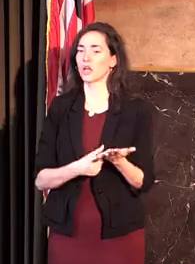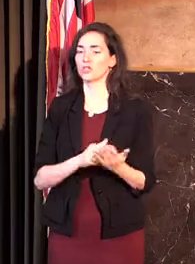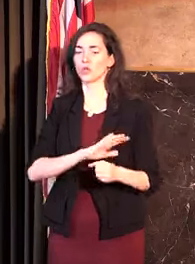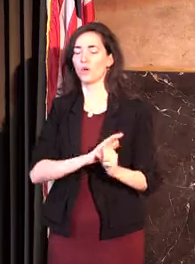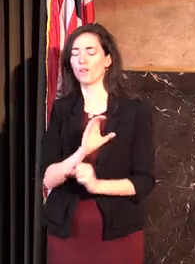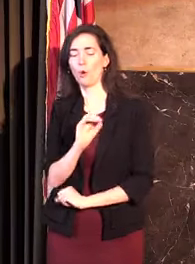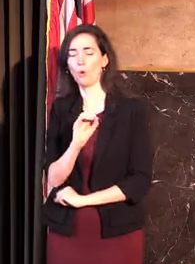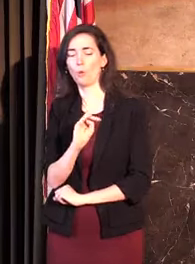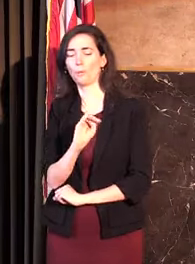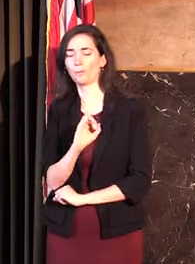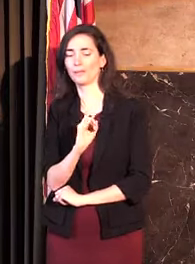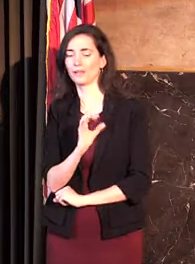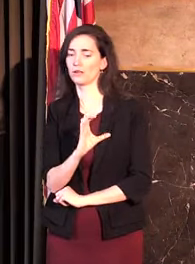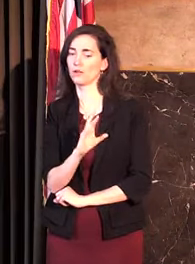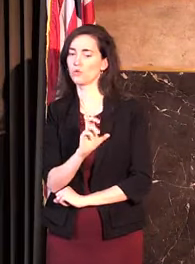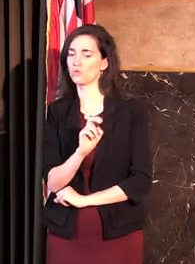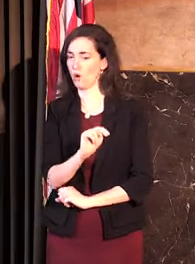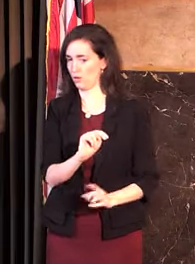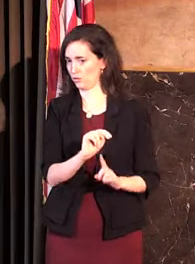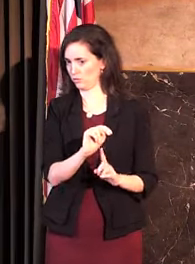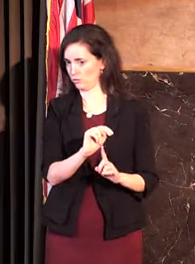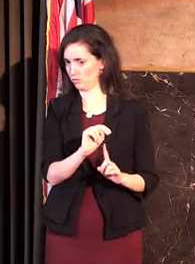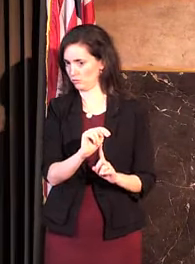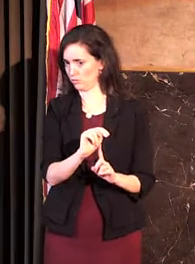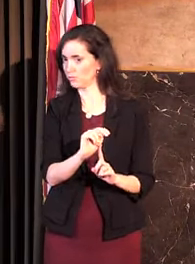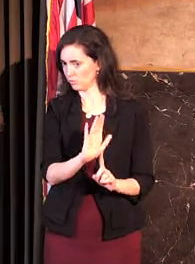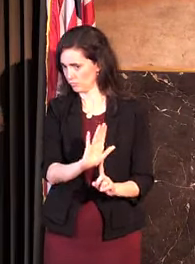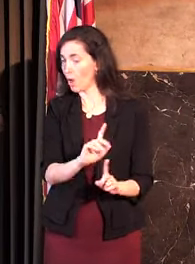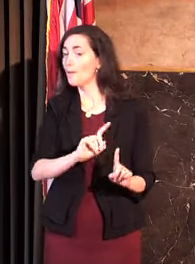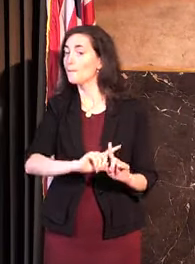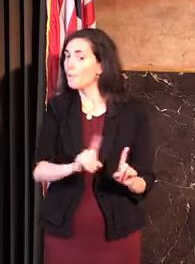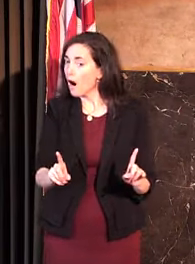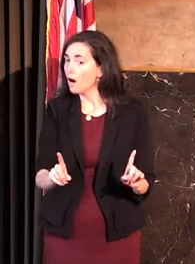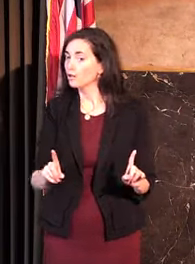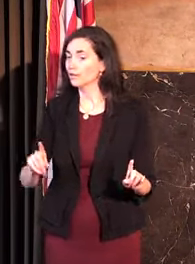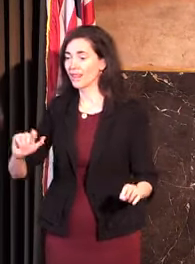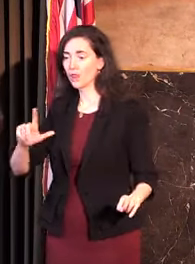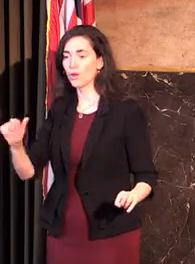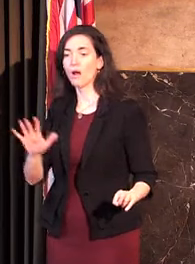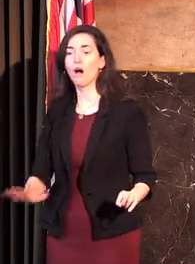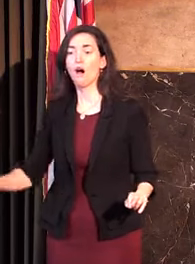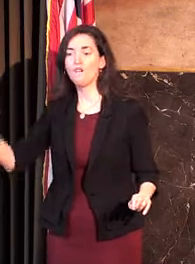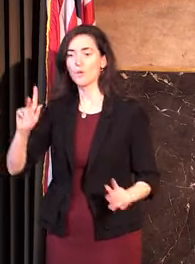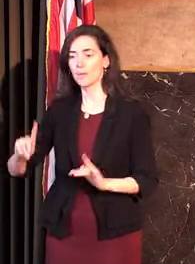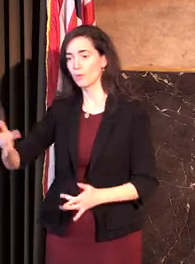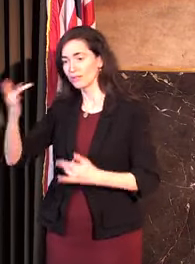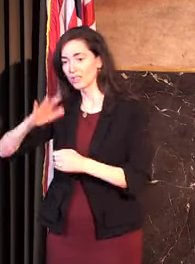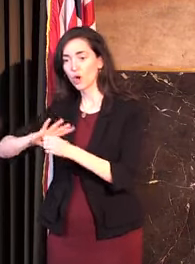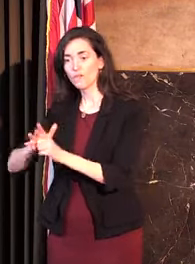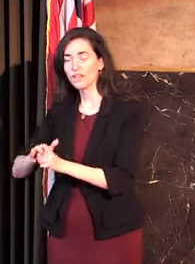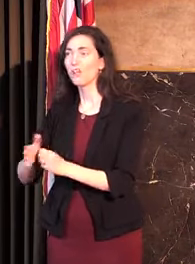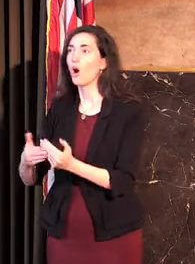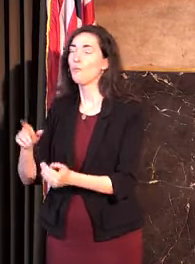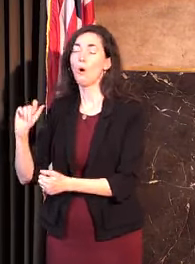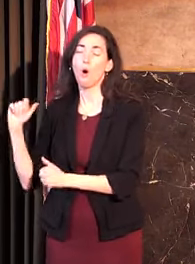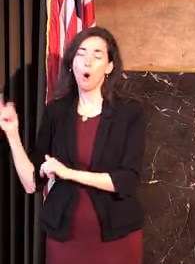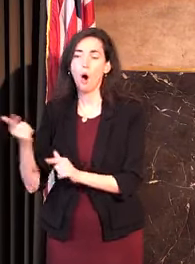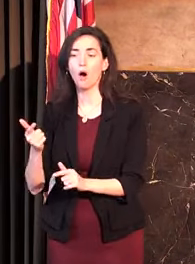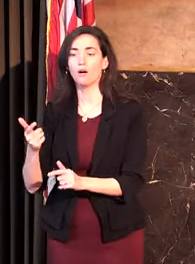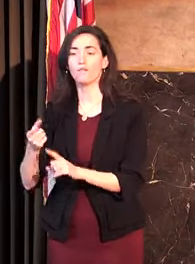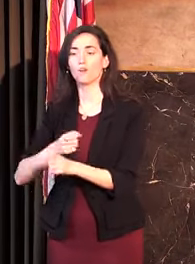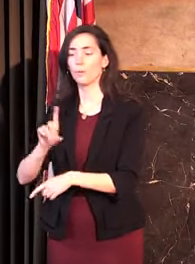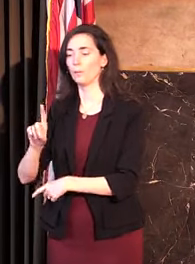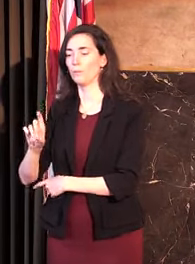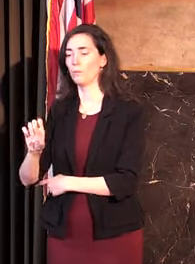best we know, virtually 100% of all the cases are attributable to the Delta variant. This is the same variant that led